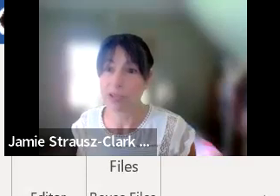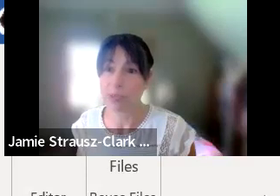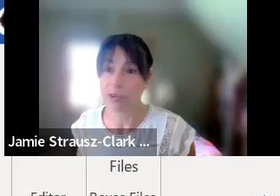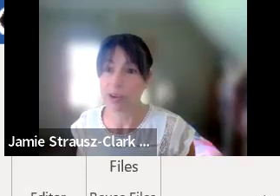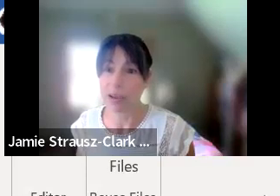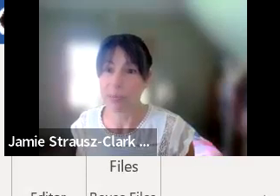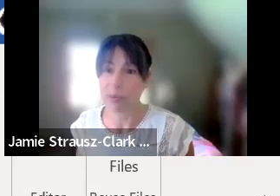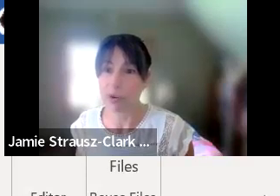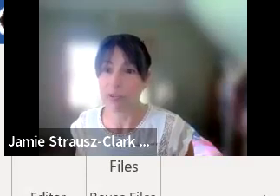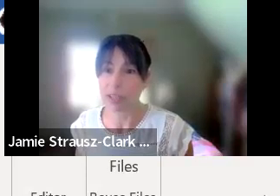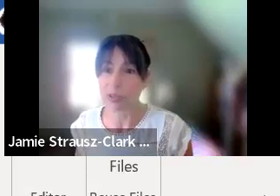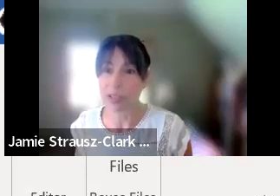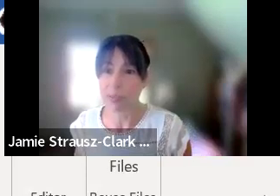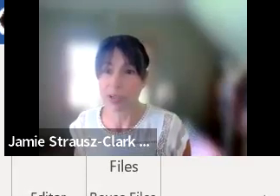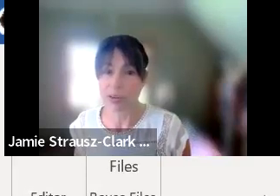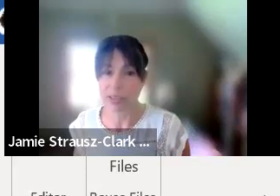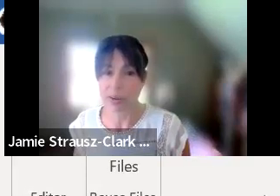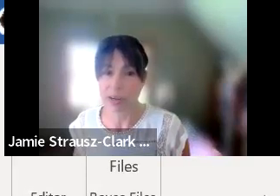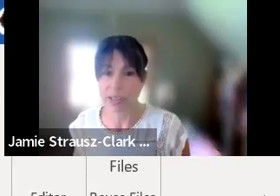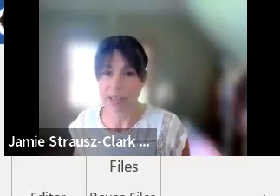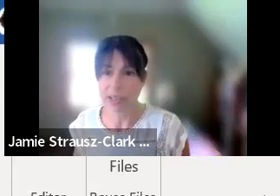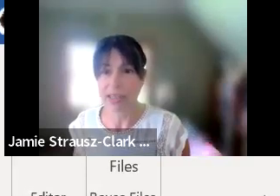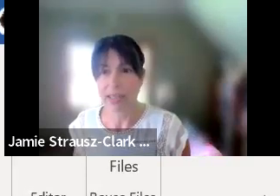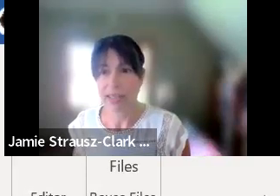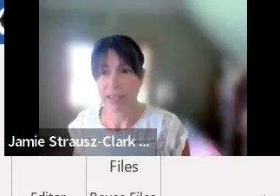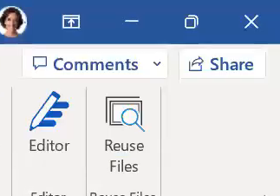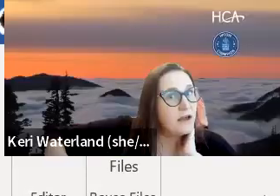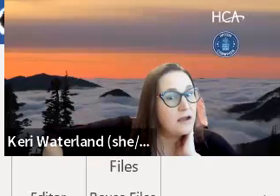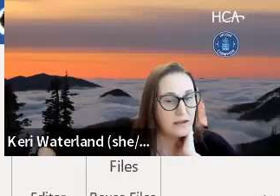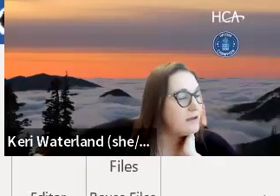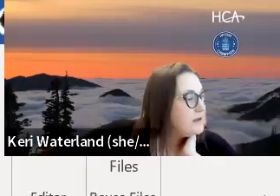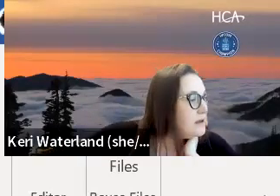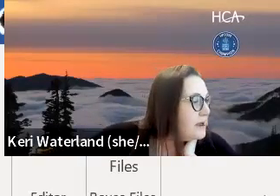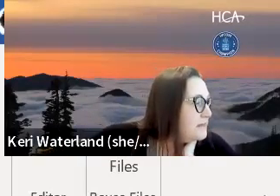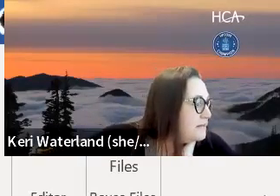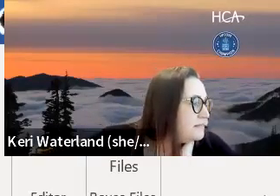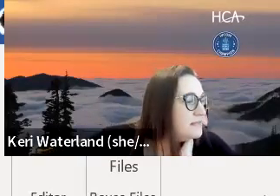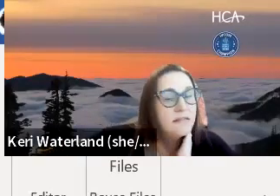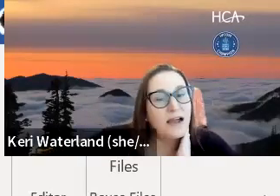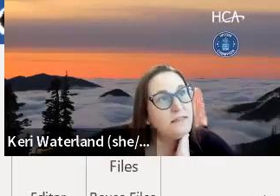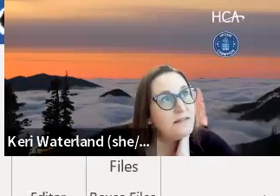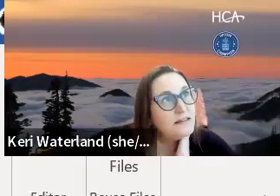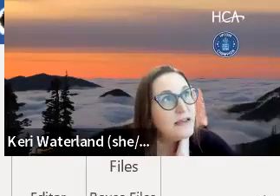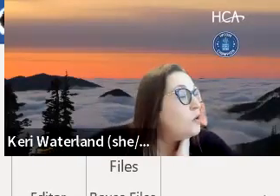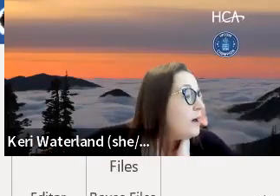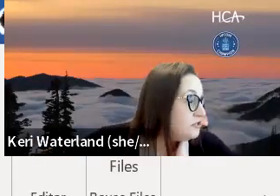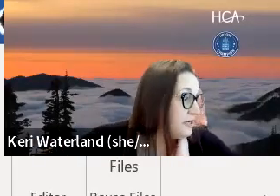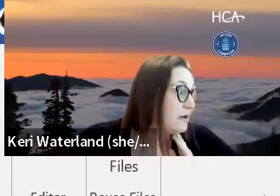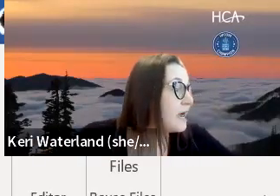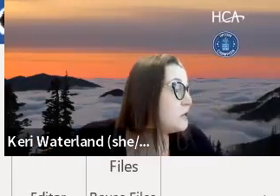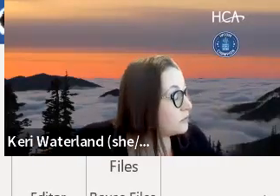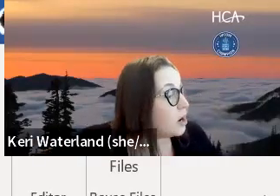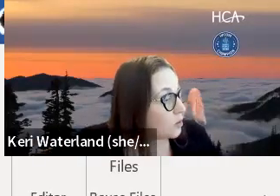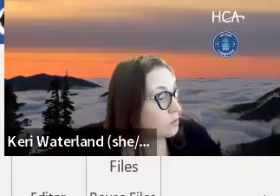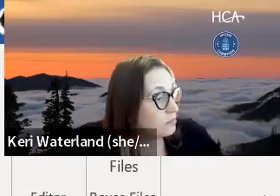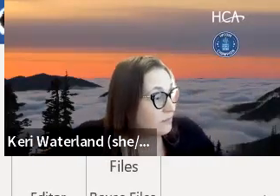and there's more, they're more available to come when there is a crisis. And some of, I think that's a question.